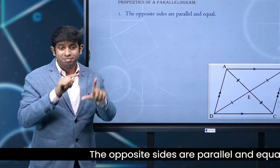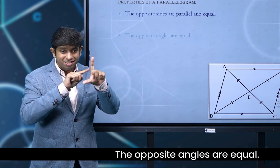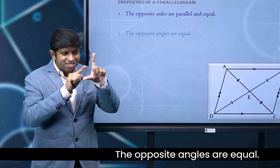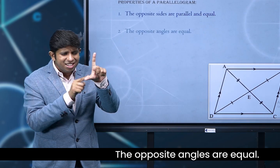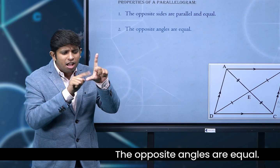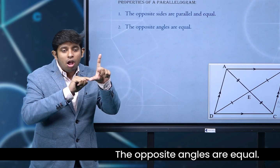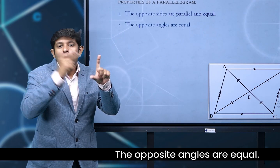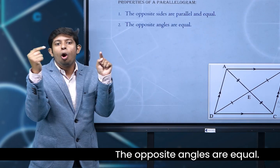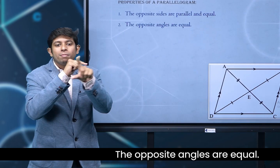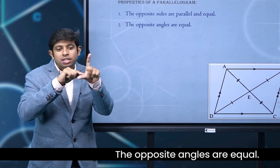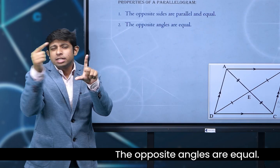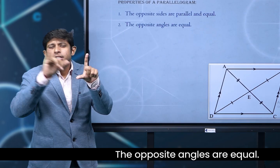The opposite angles are equal.